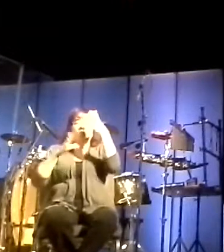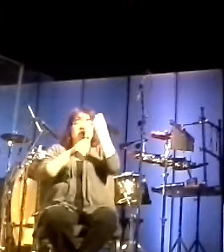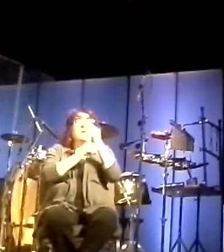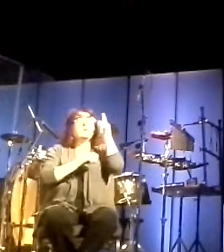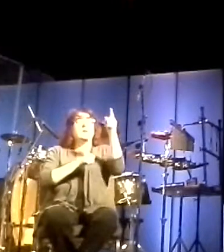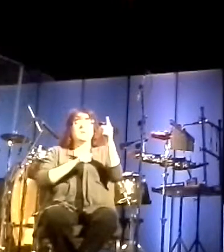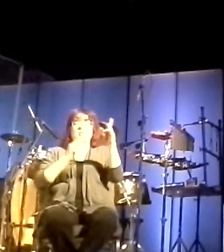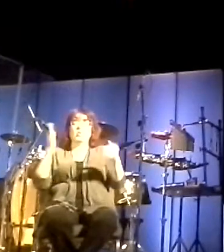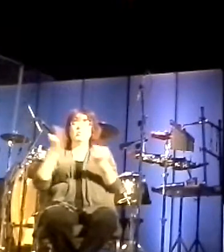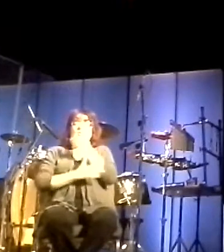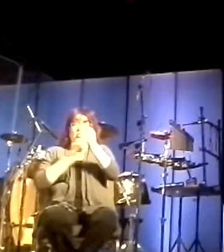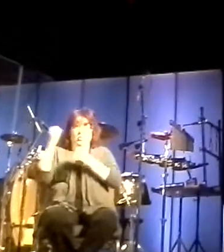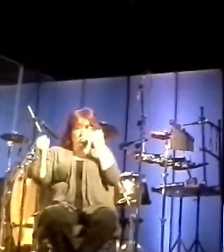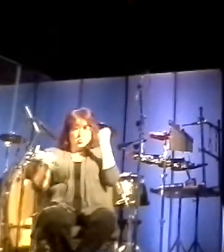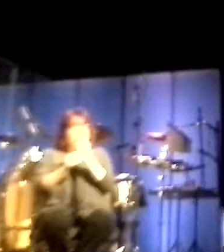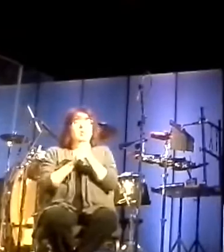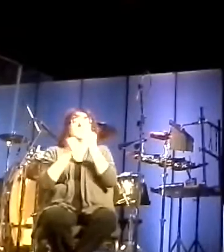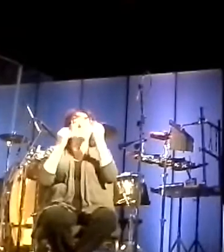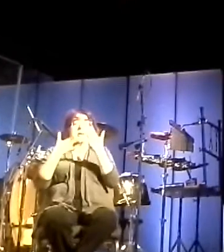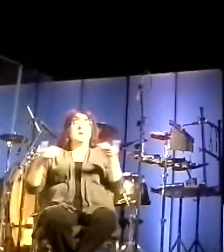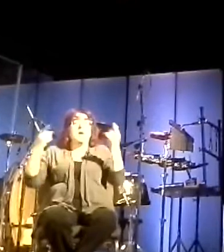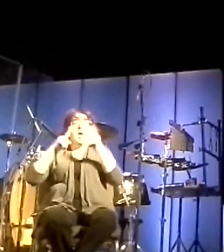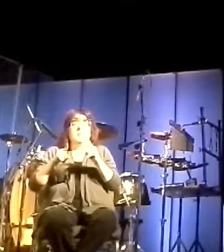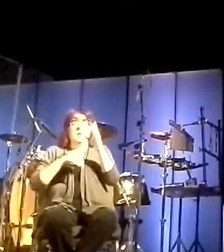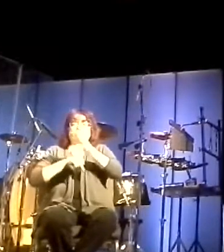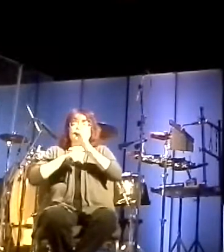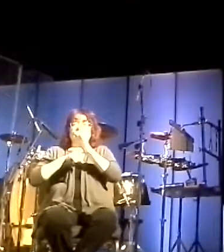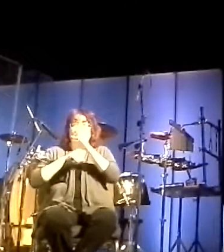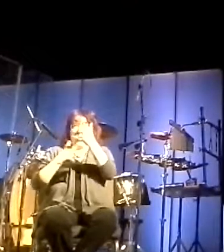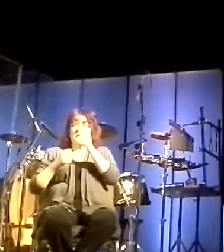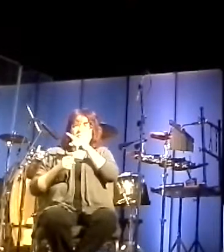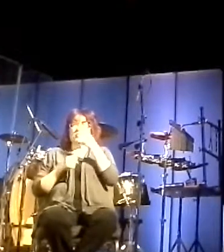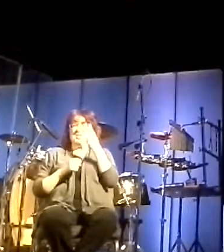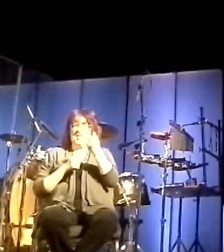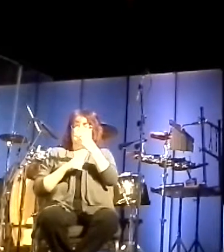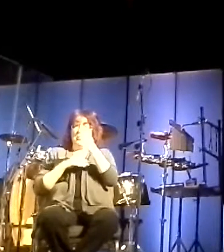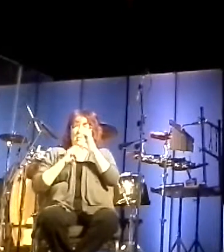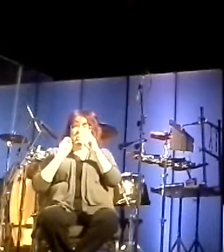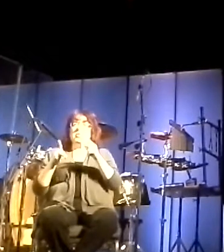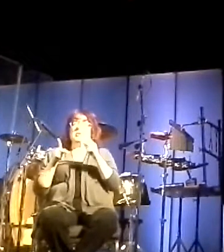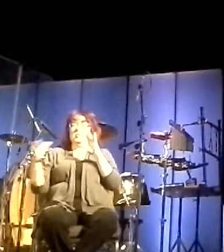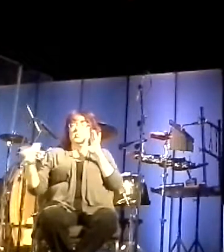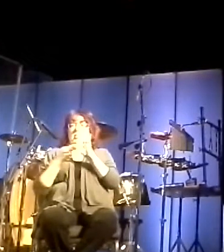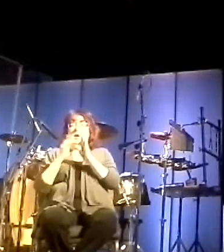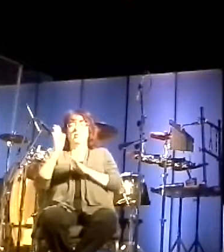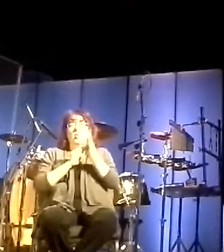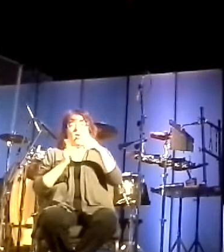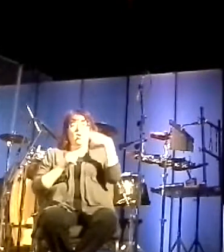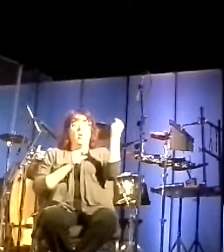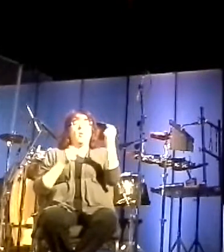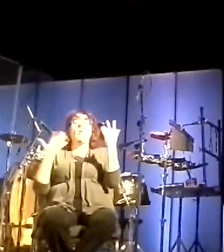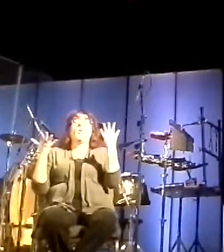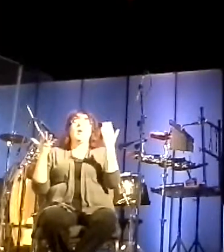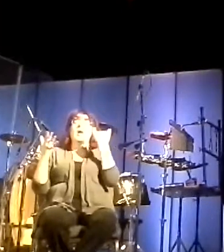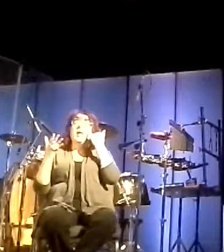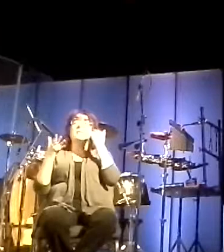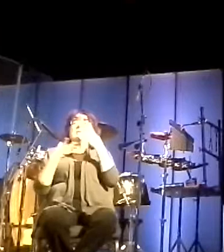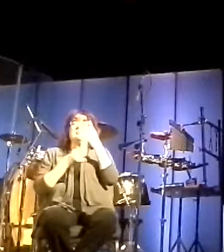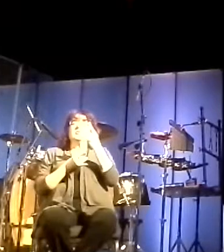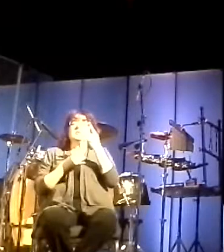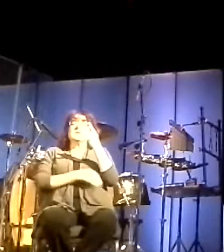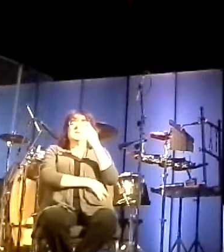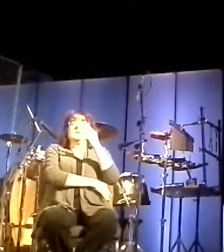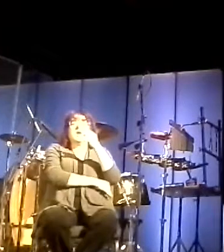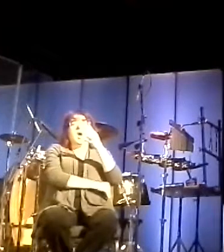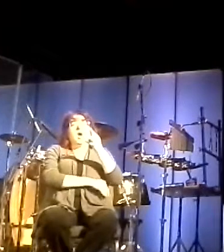have a brand new year. Lots of things happen at the church. We're going to draw your attention to a few of the opportunities to connect, grow, and go. If you are interested in going